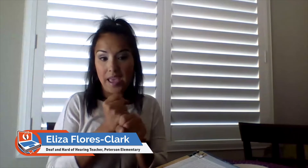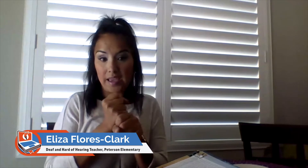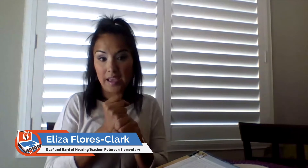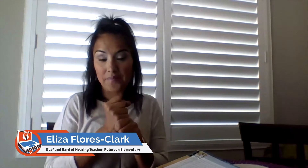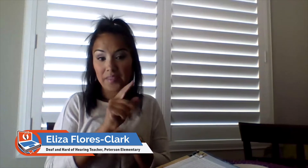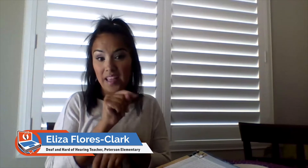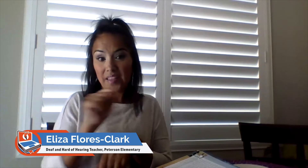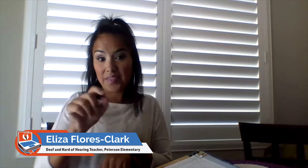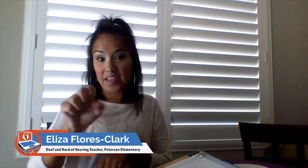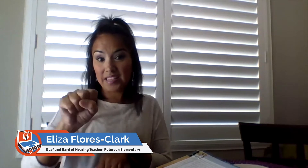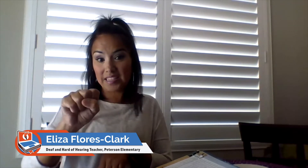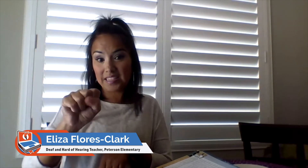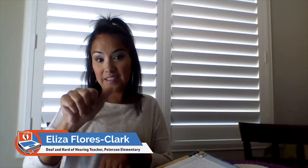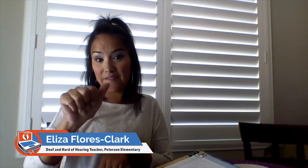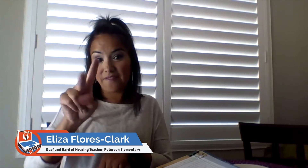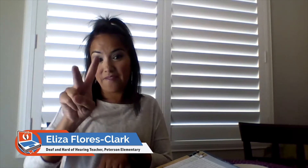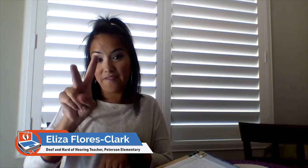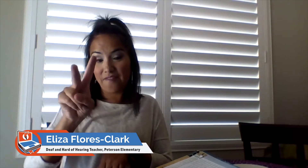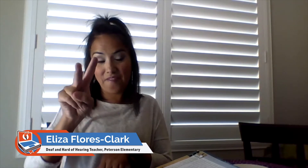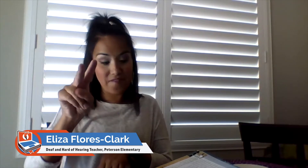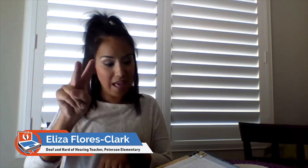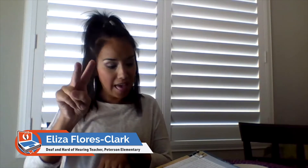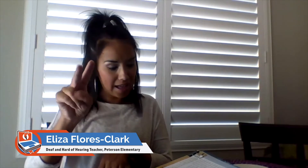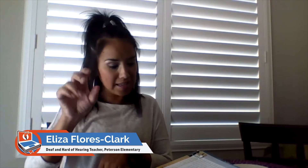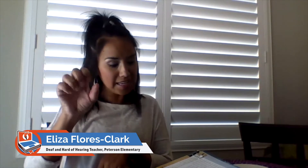make the savanna